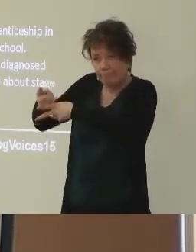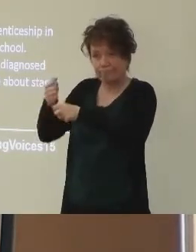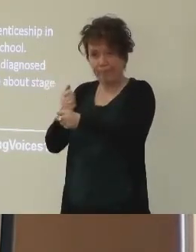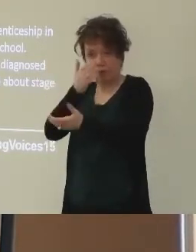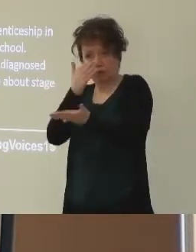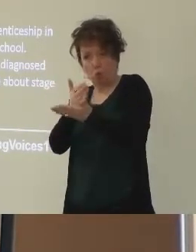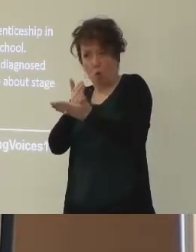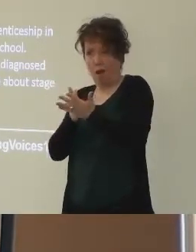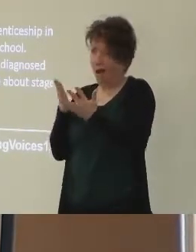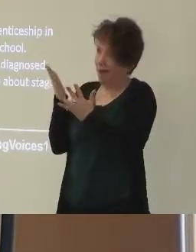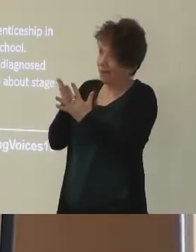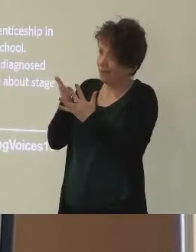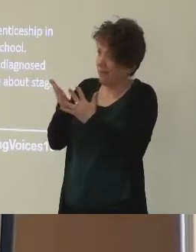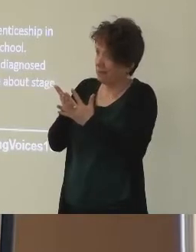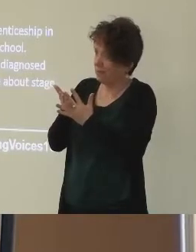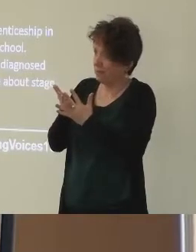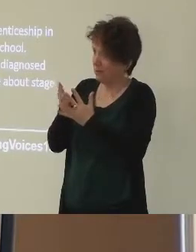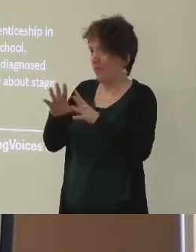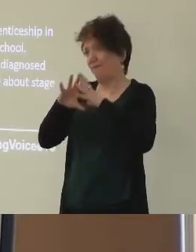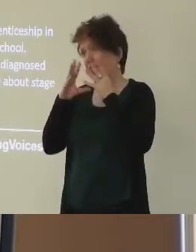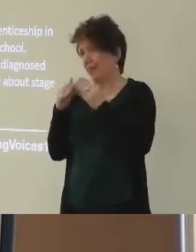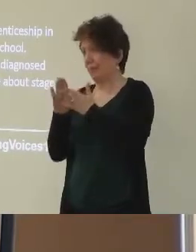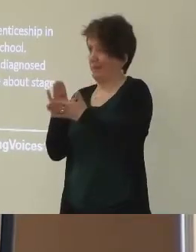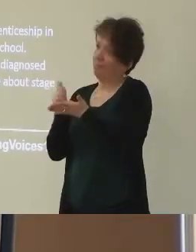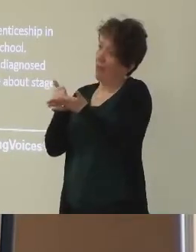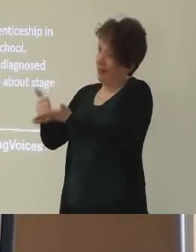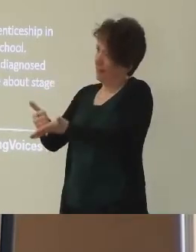accessing everything that they can do in order to help them.